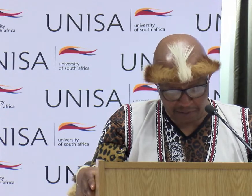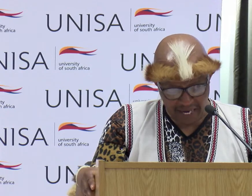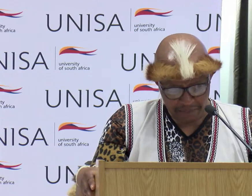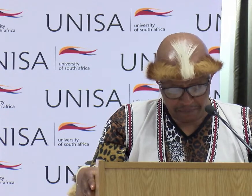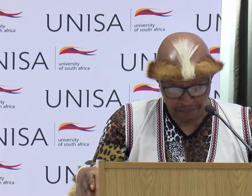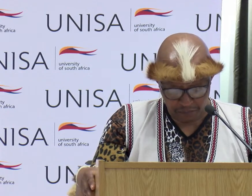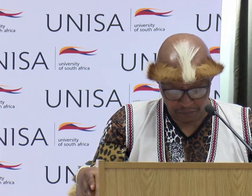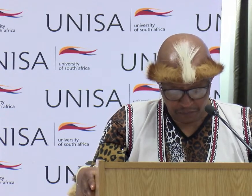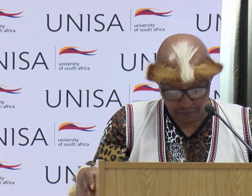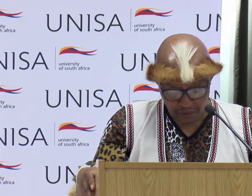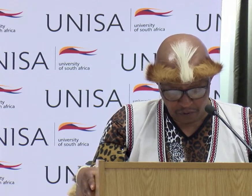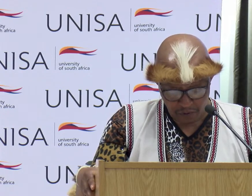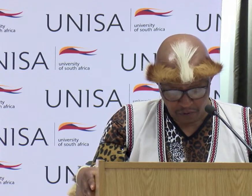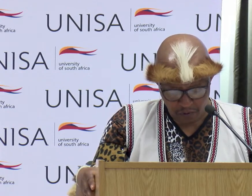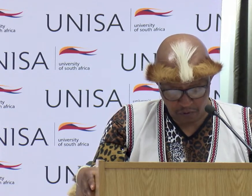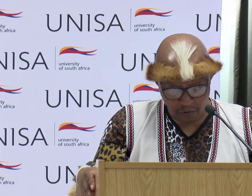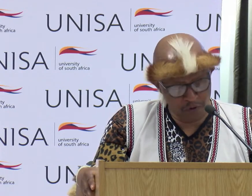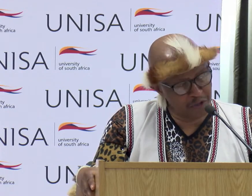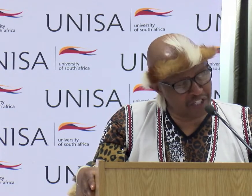uMamXesibe,